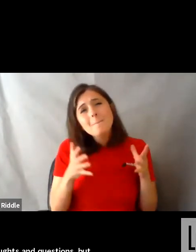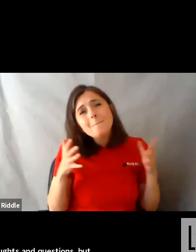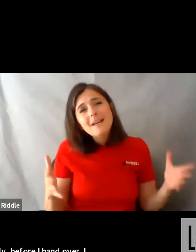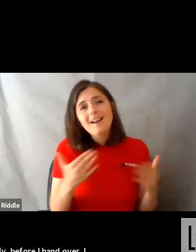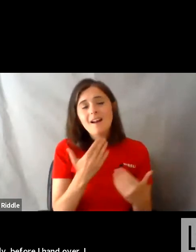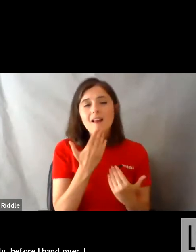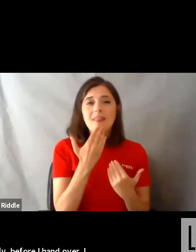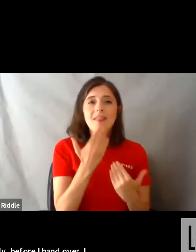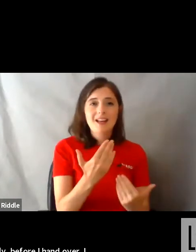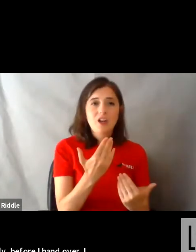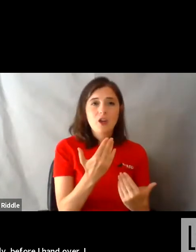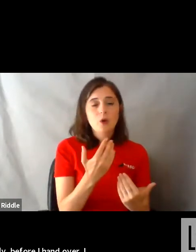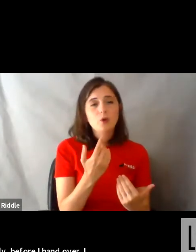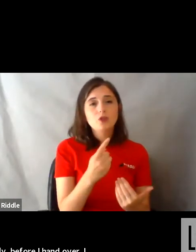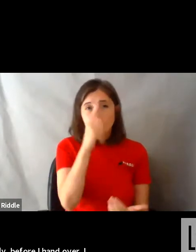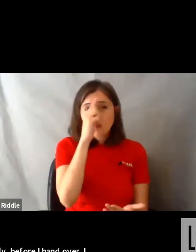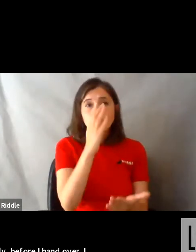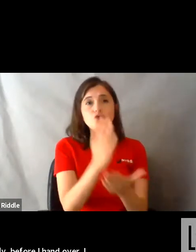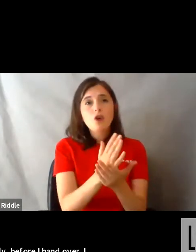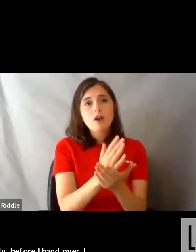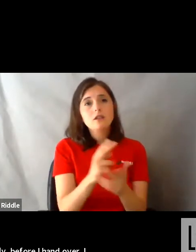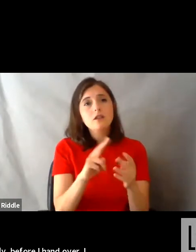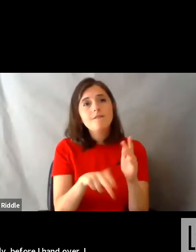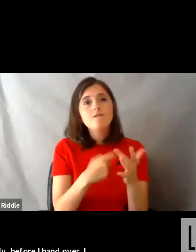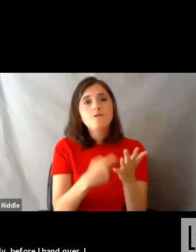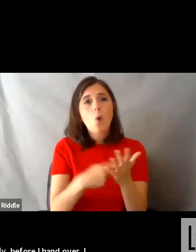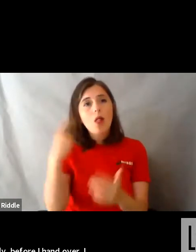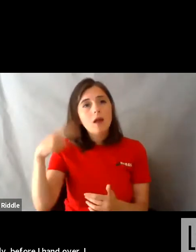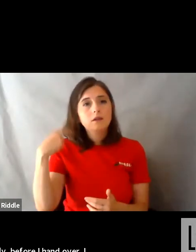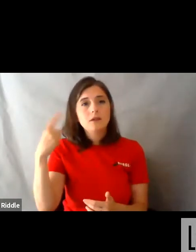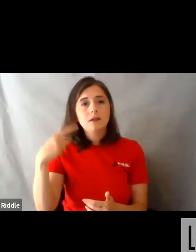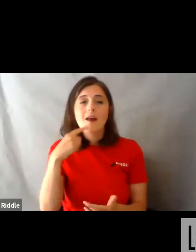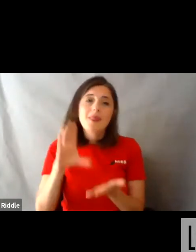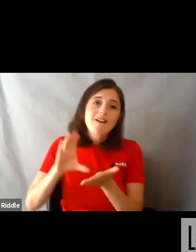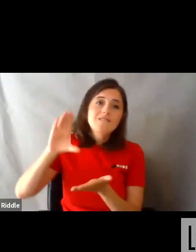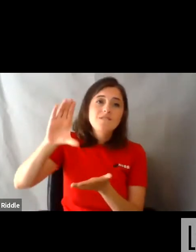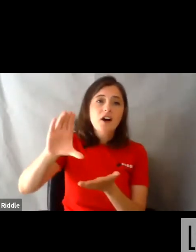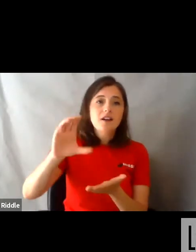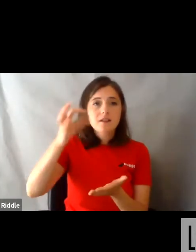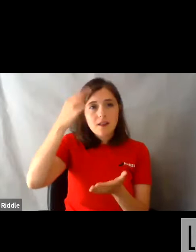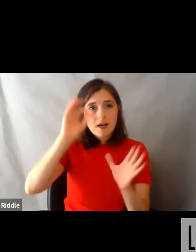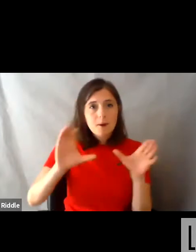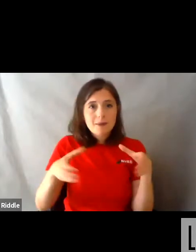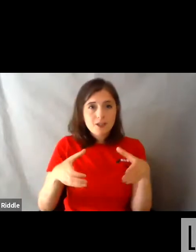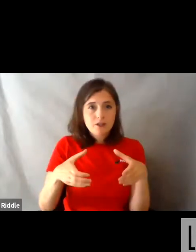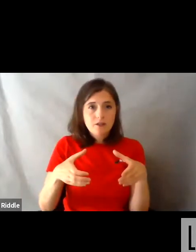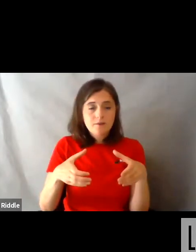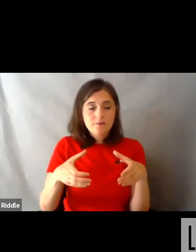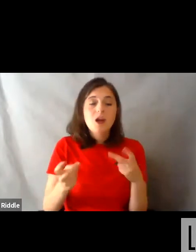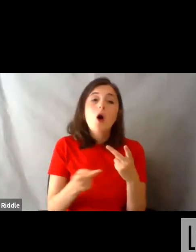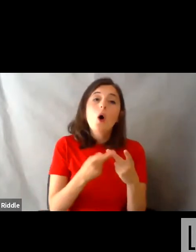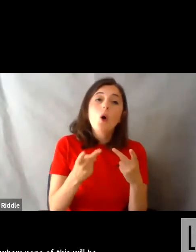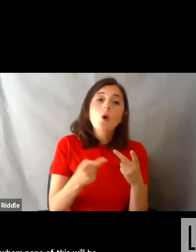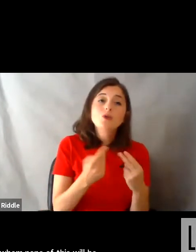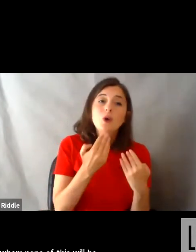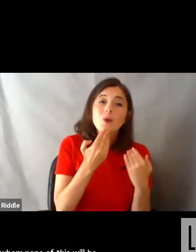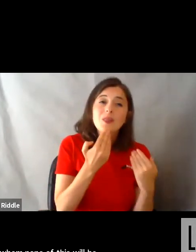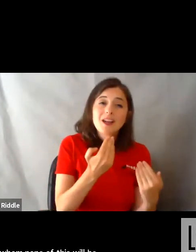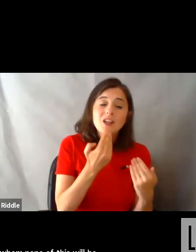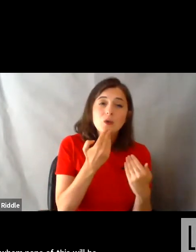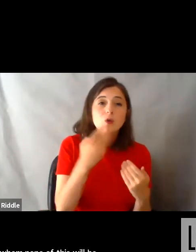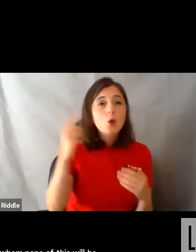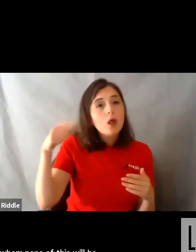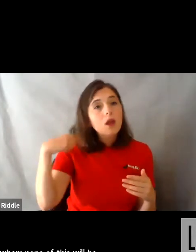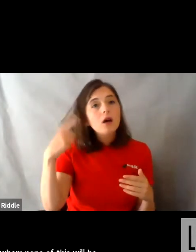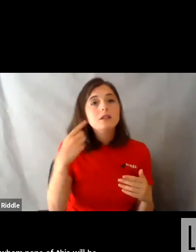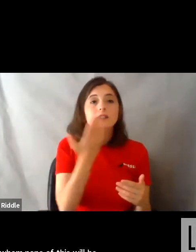fund the commission and without who none of this would be happening. And thanks also to the London School of Economics and University of Warwick,